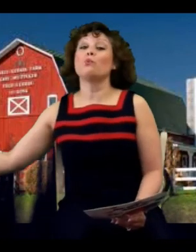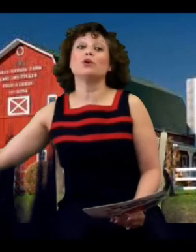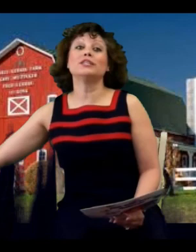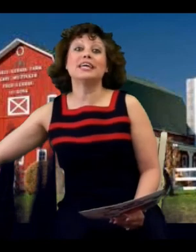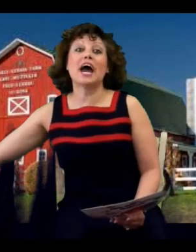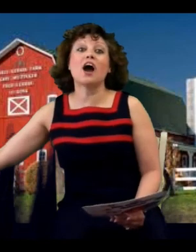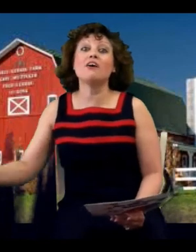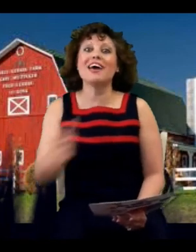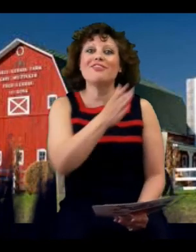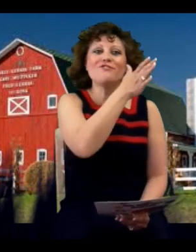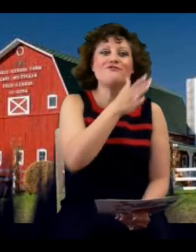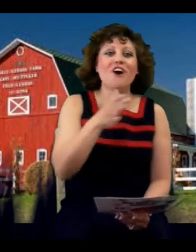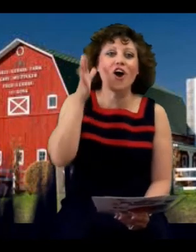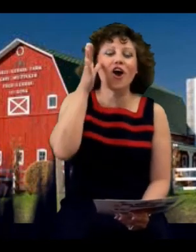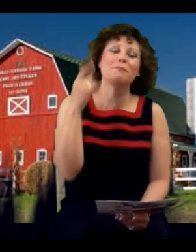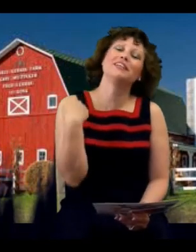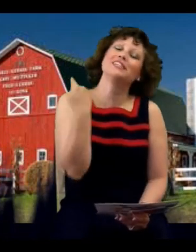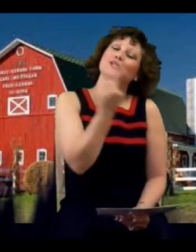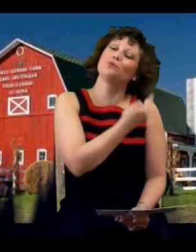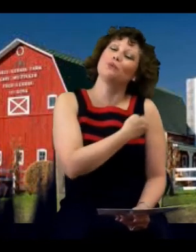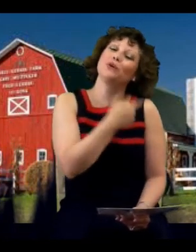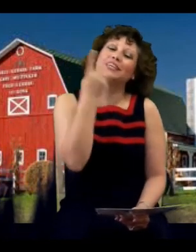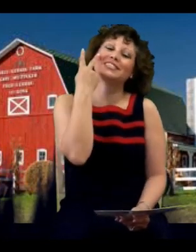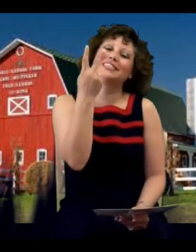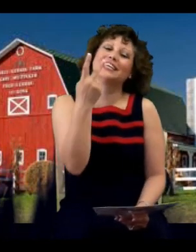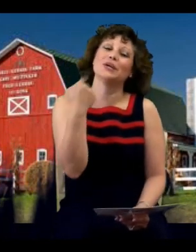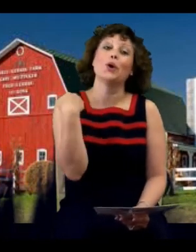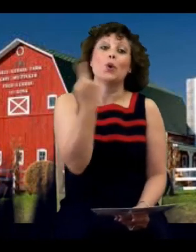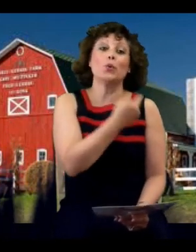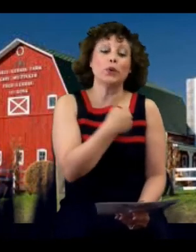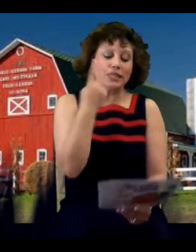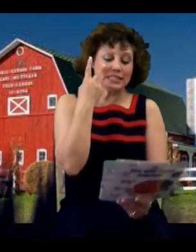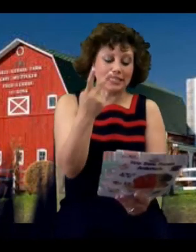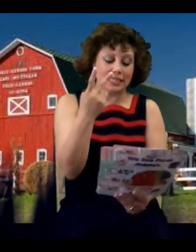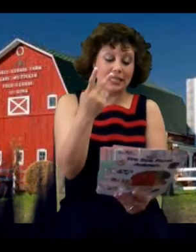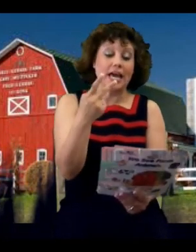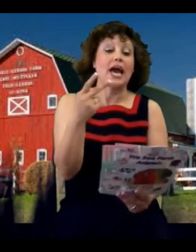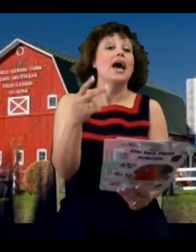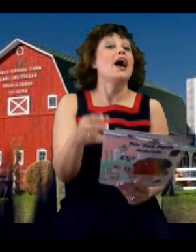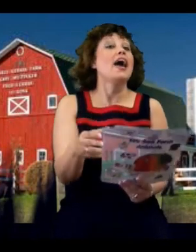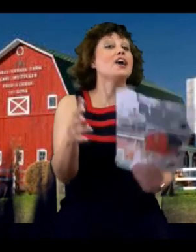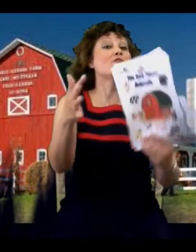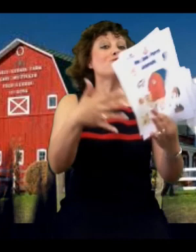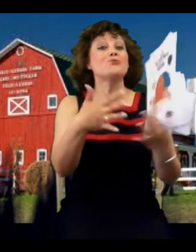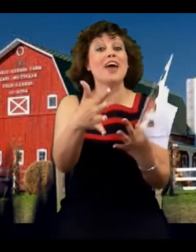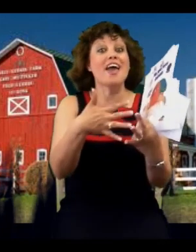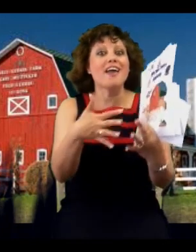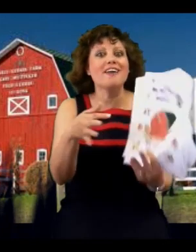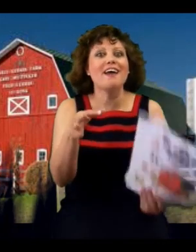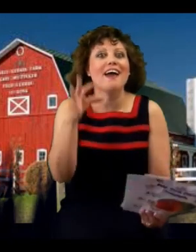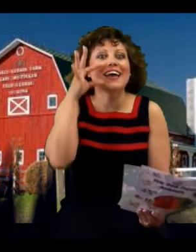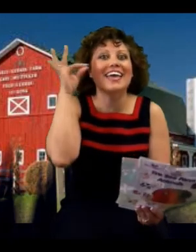We're down at the farm and this is what we see. We see a gray